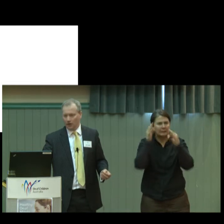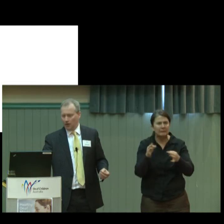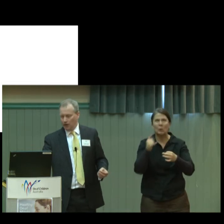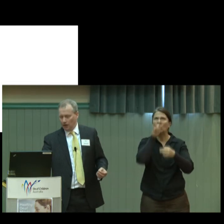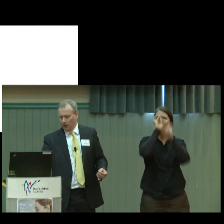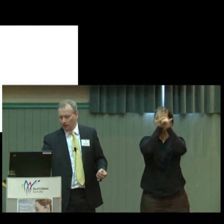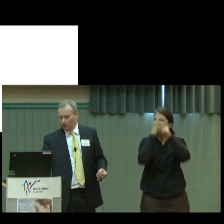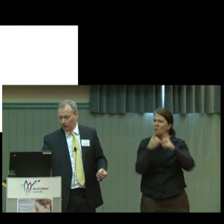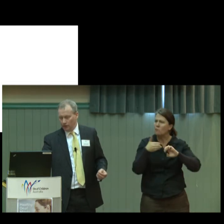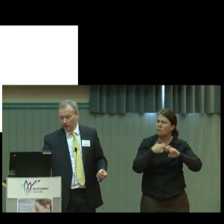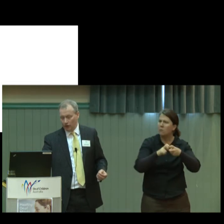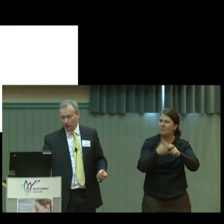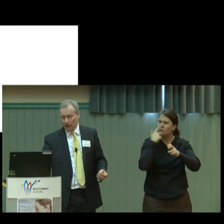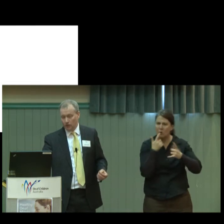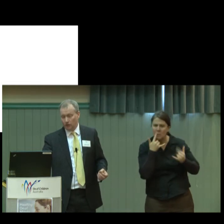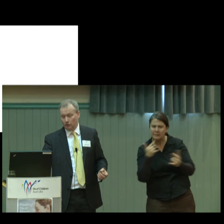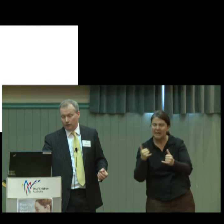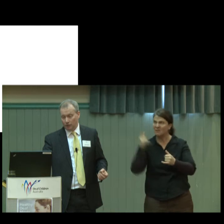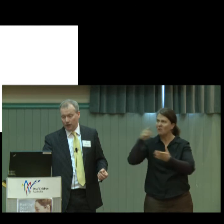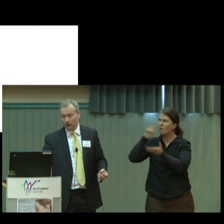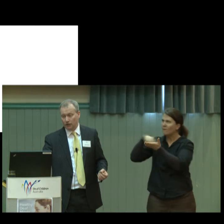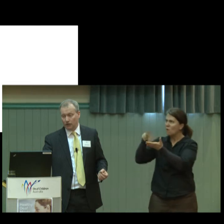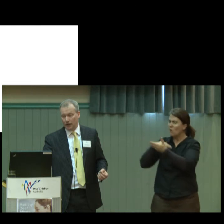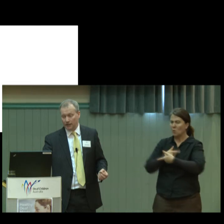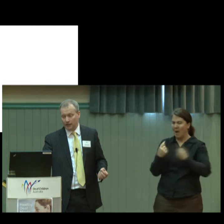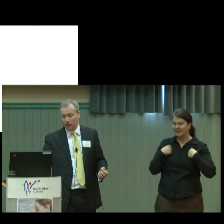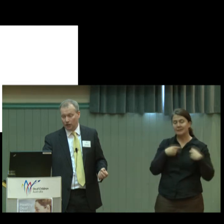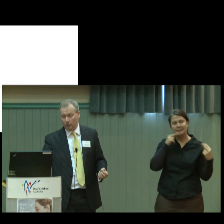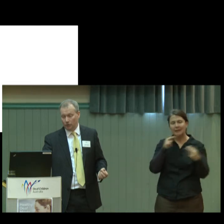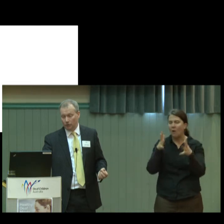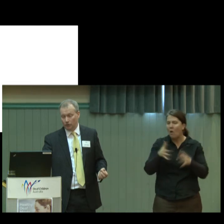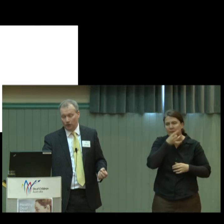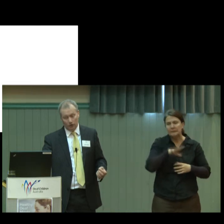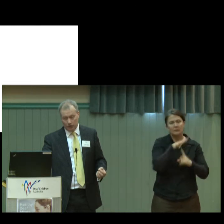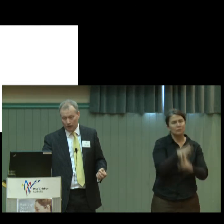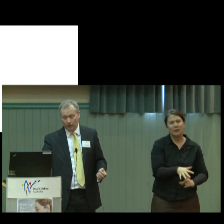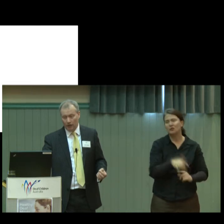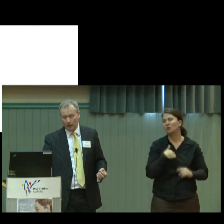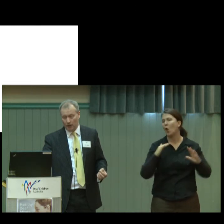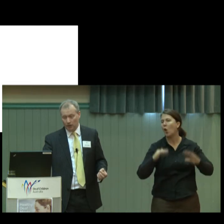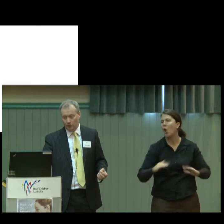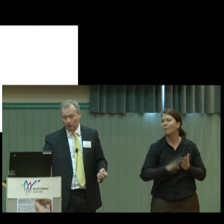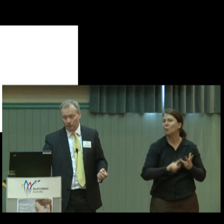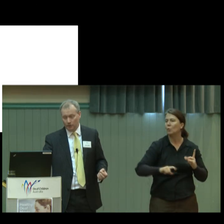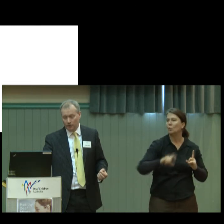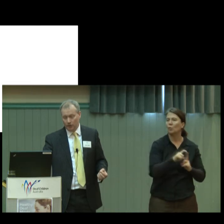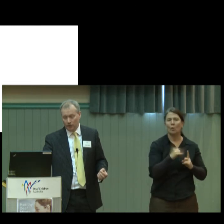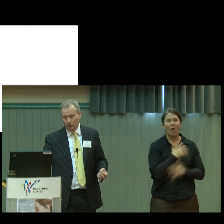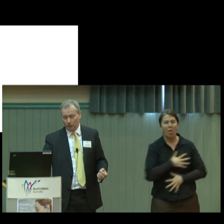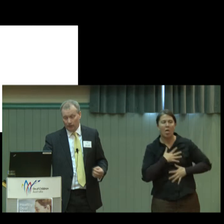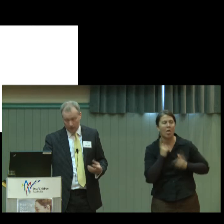assessment. We've seen lots of kids with depression, isolation, low mood, significant anxiety